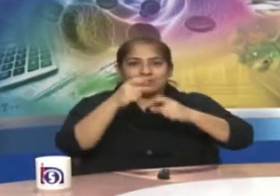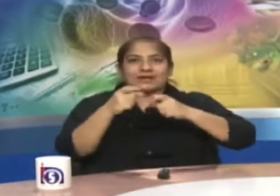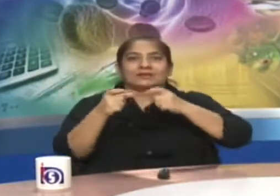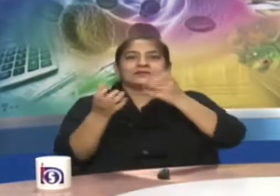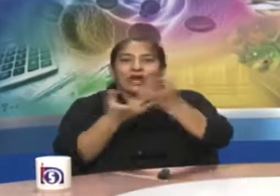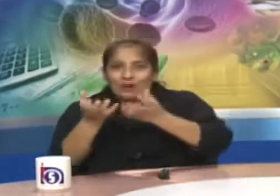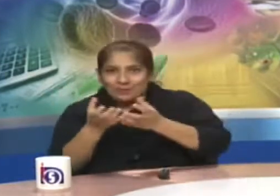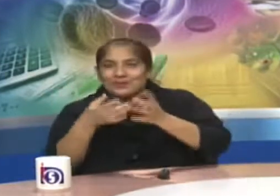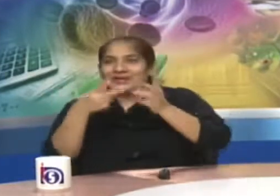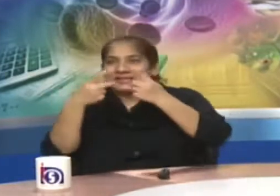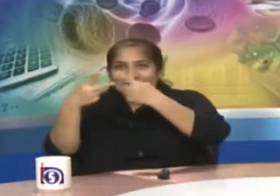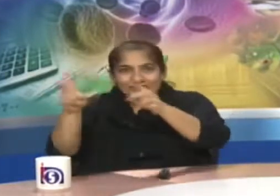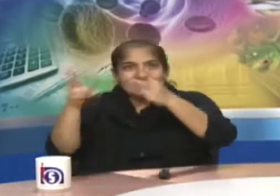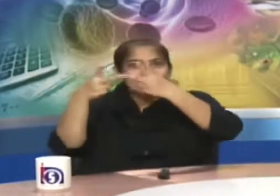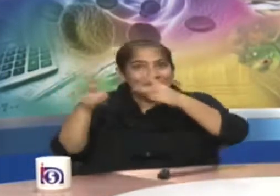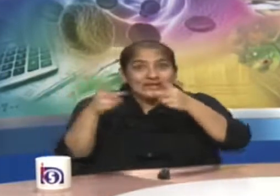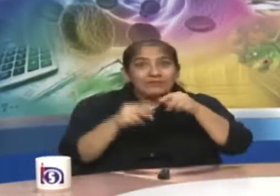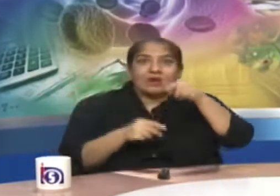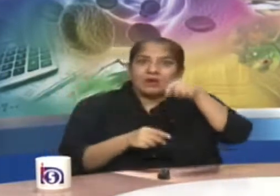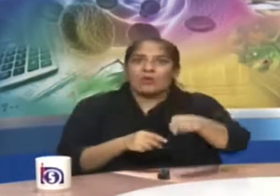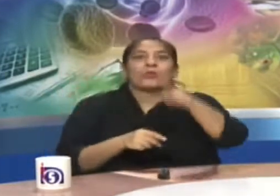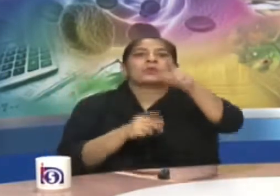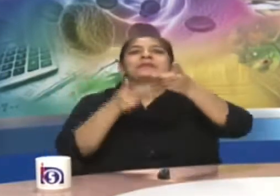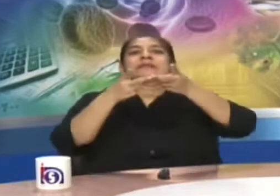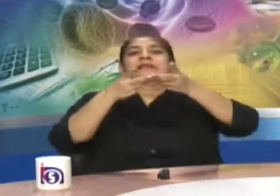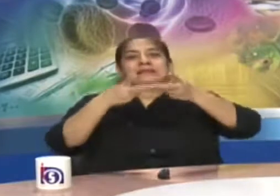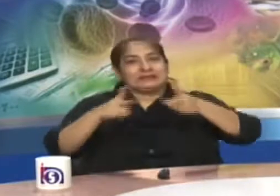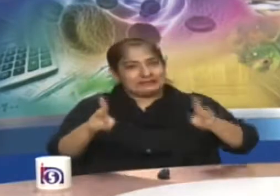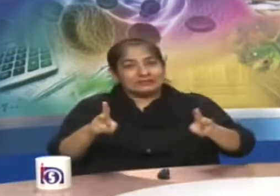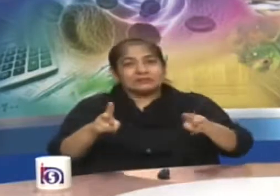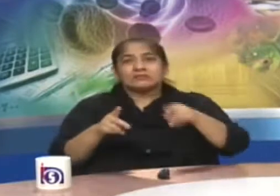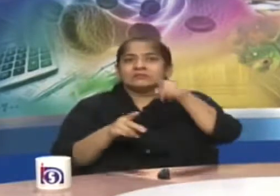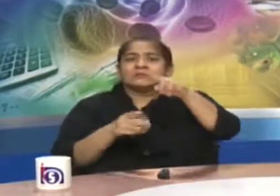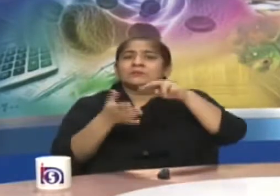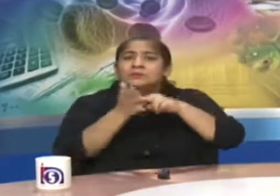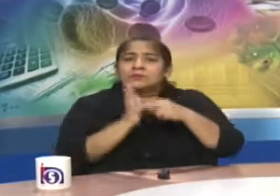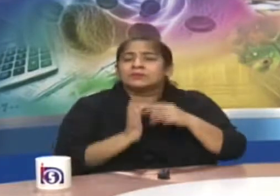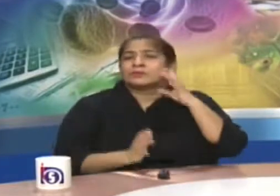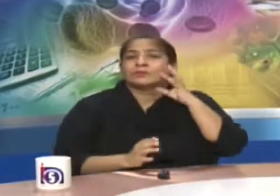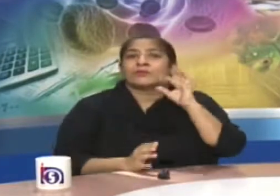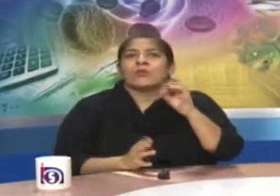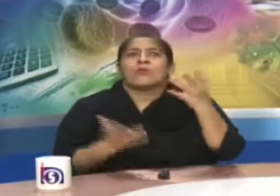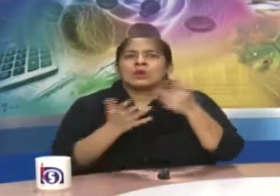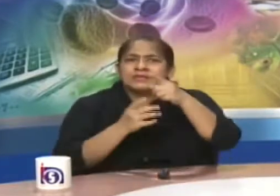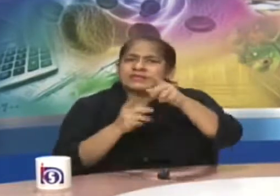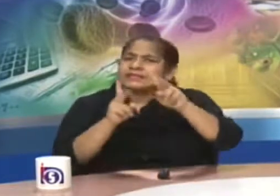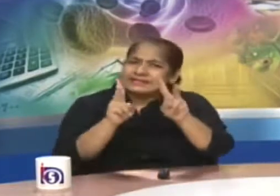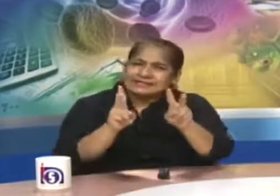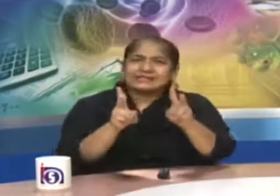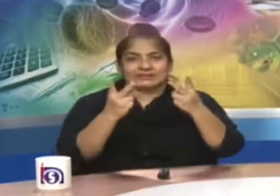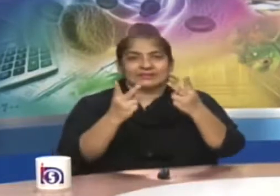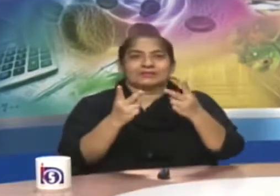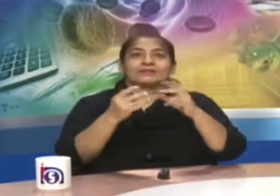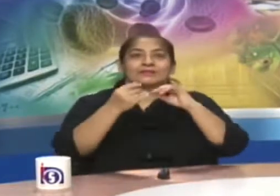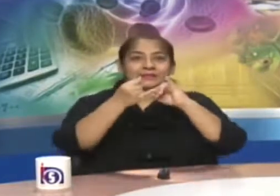Now you can see on the screen stock exchange. This one is different from the topics